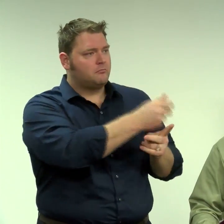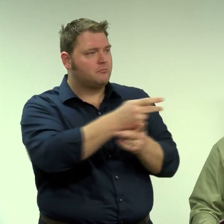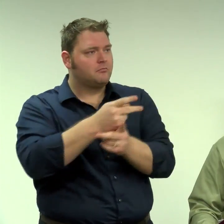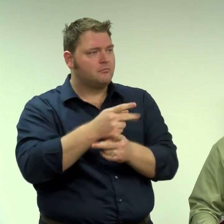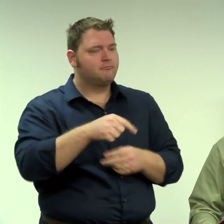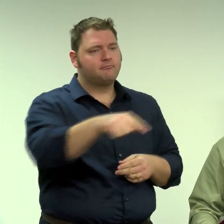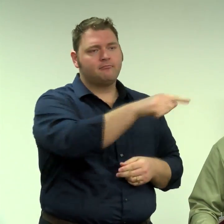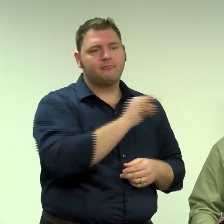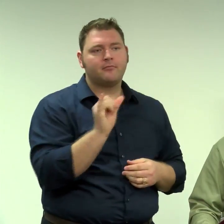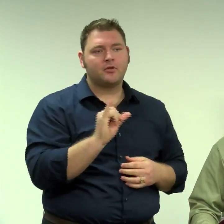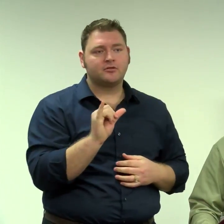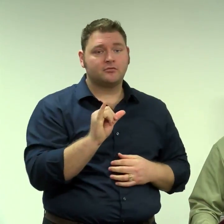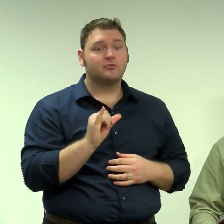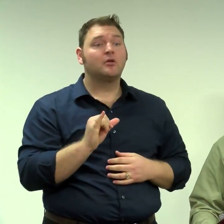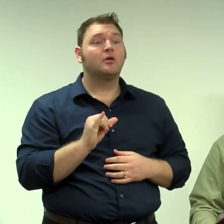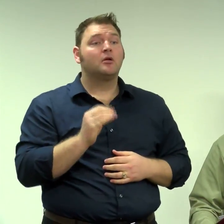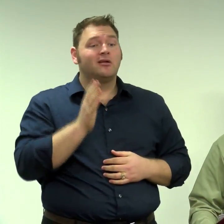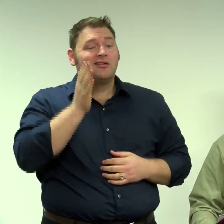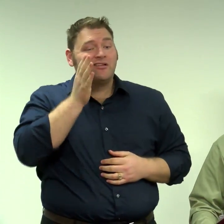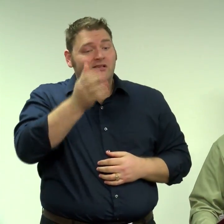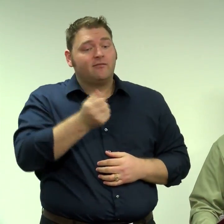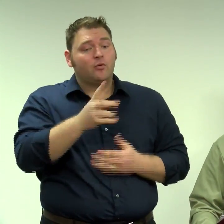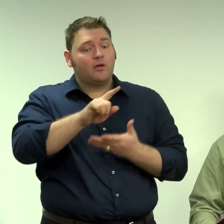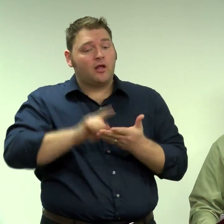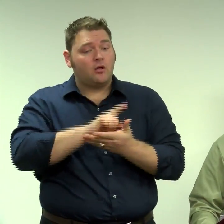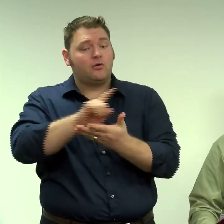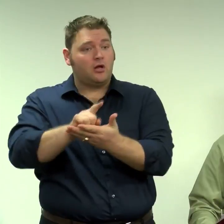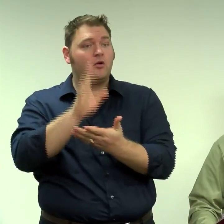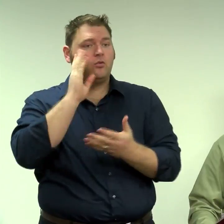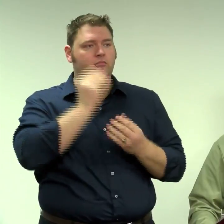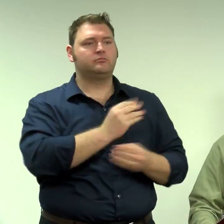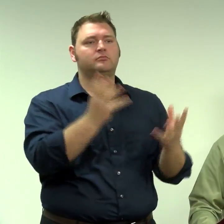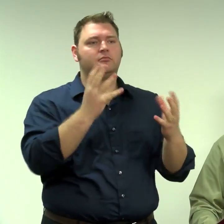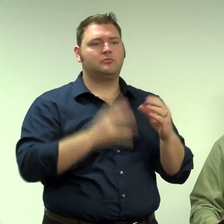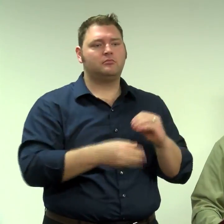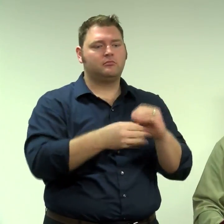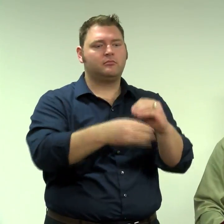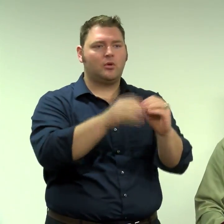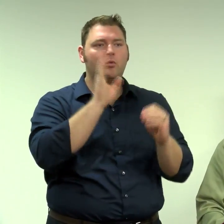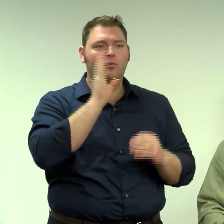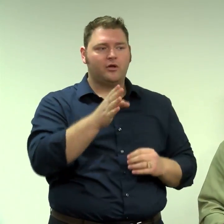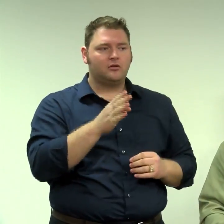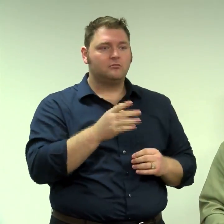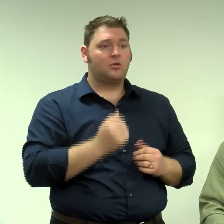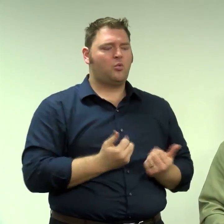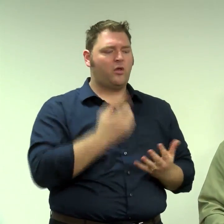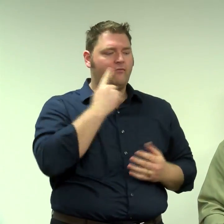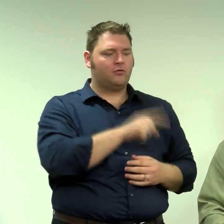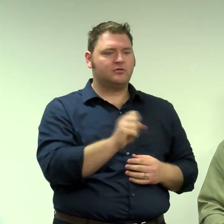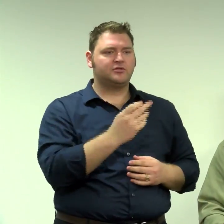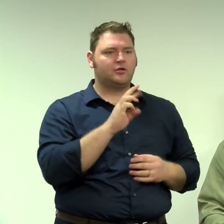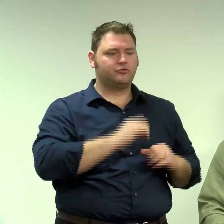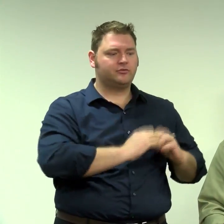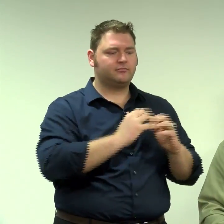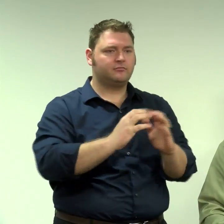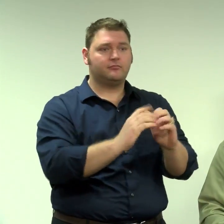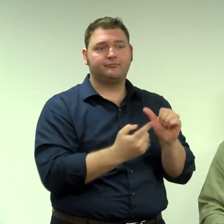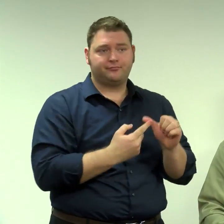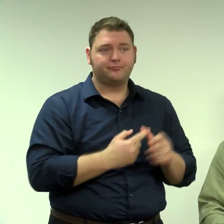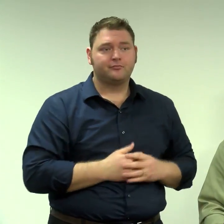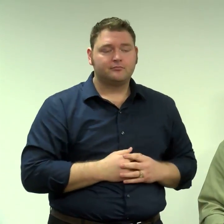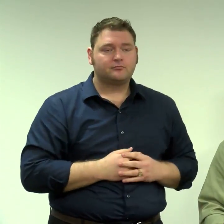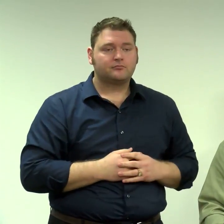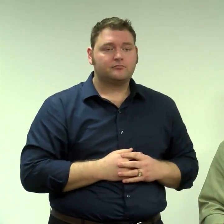the next few hours. We just need them to set up. Yesterday the focus was on